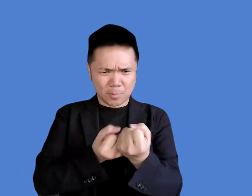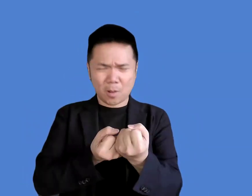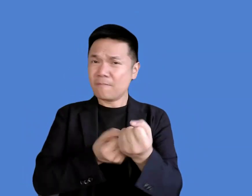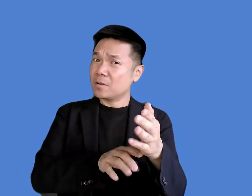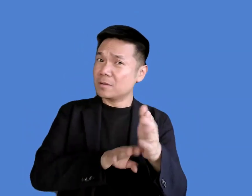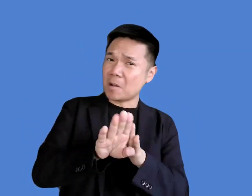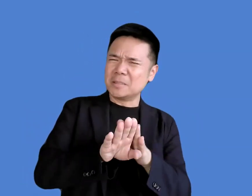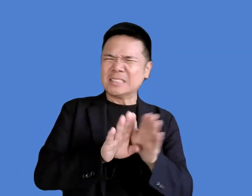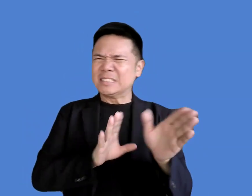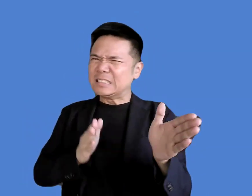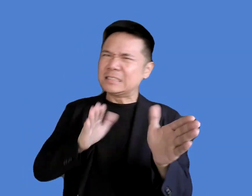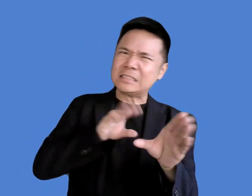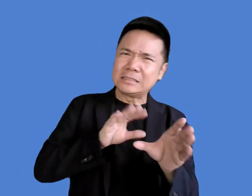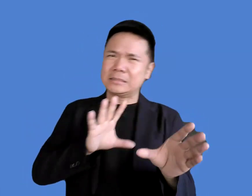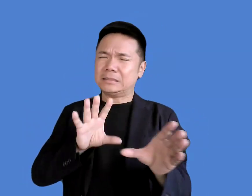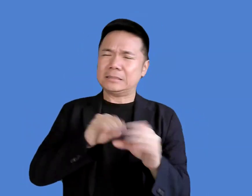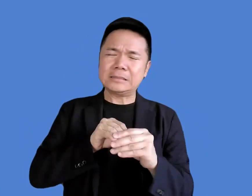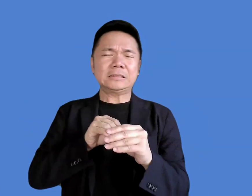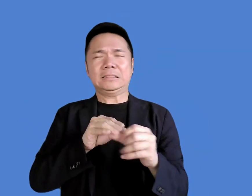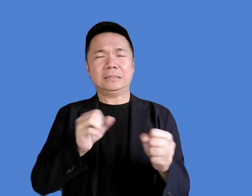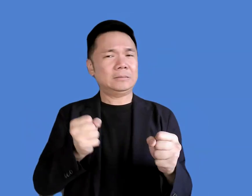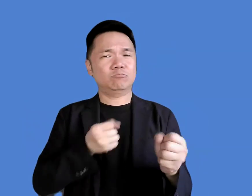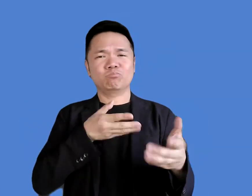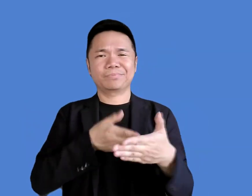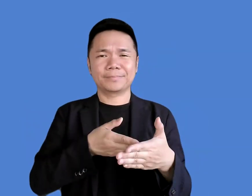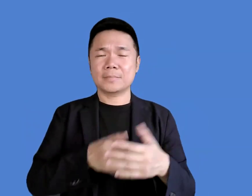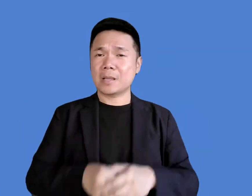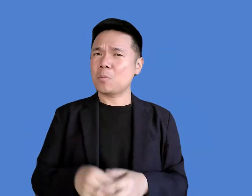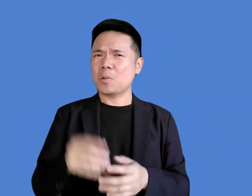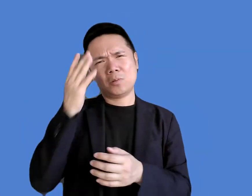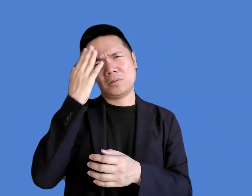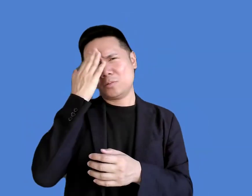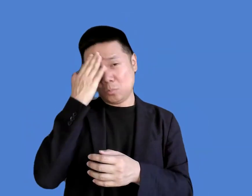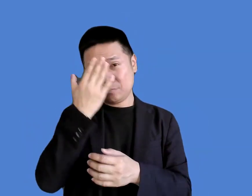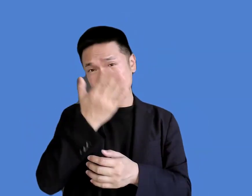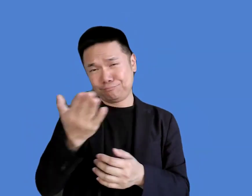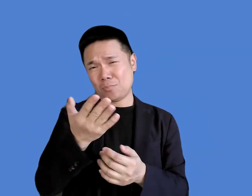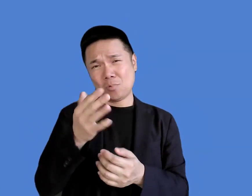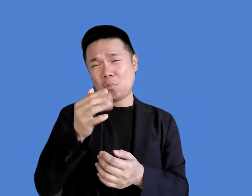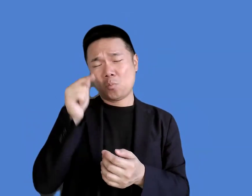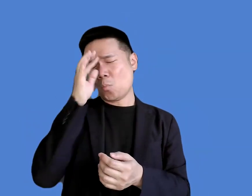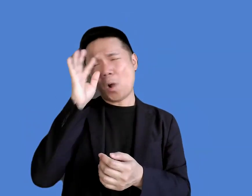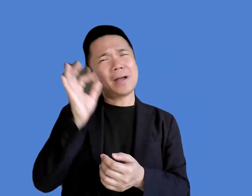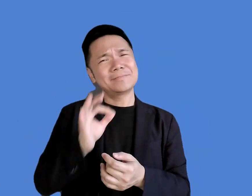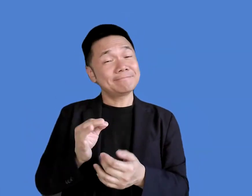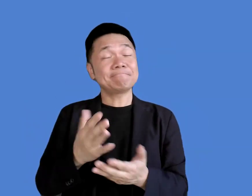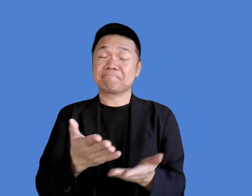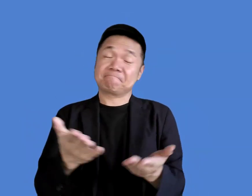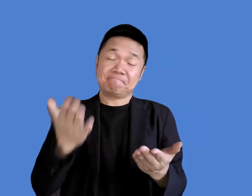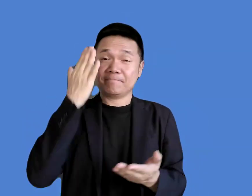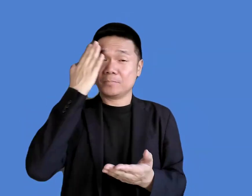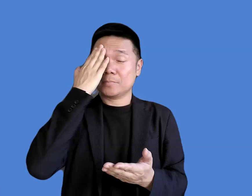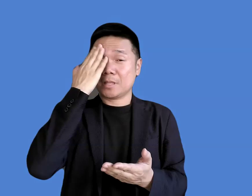futures. There are so many things that we know about why this is important. Gender equality and